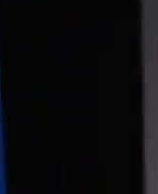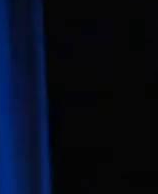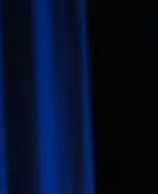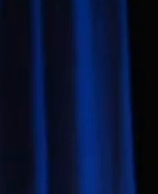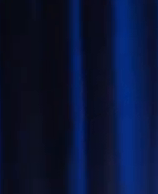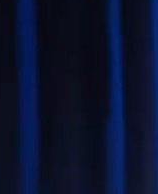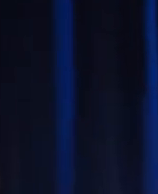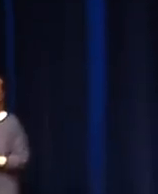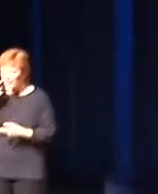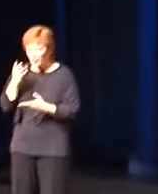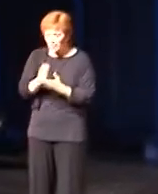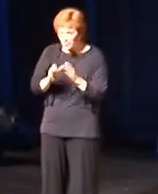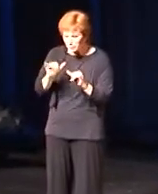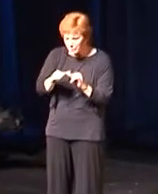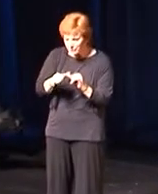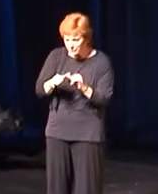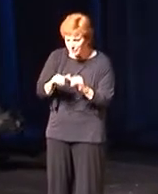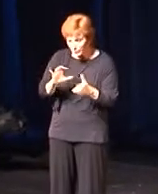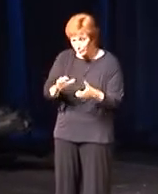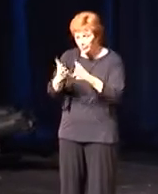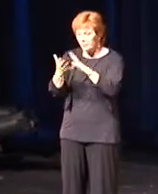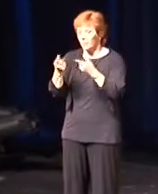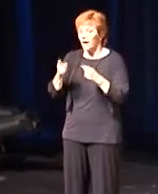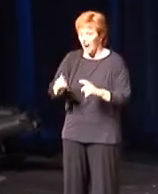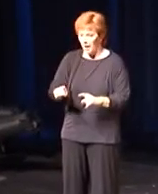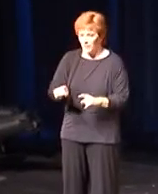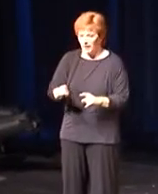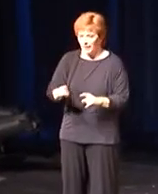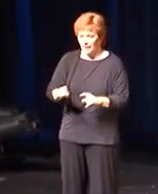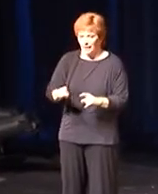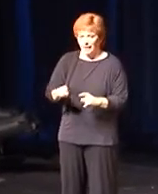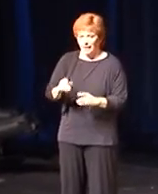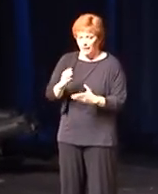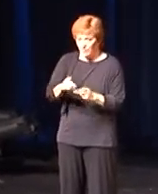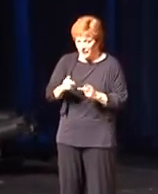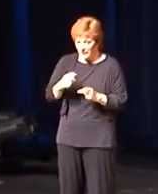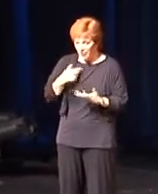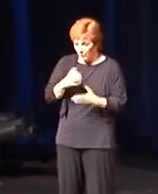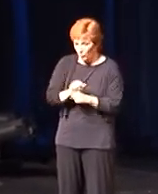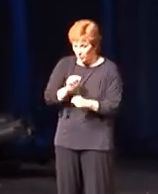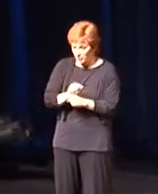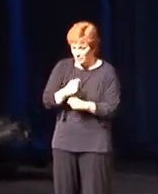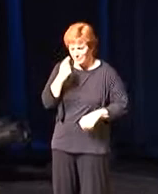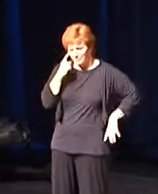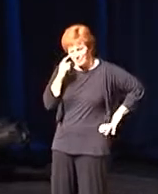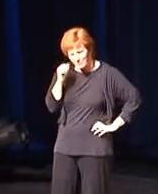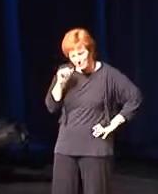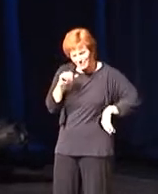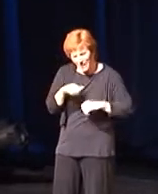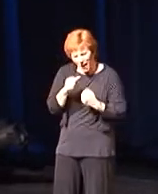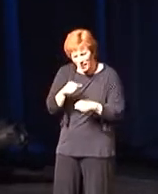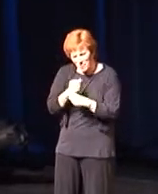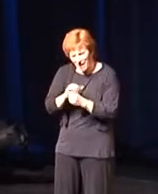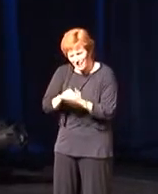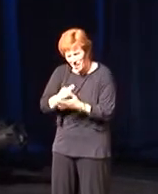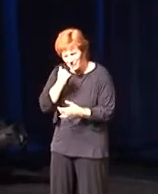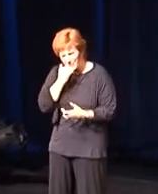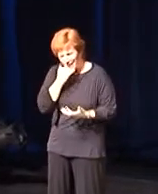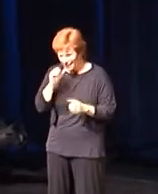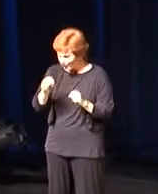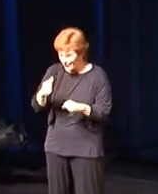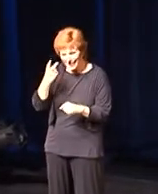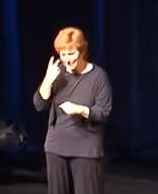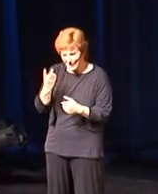I saw some engineering mess ups that happened at some of the plant places that I worked, and I thought, how could they make that mistake? Couldn't